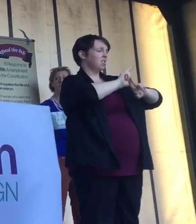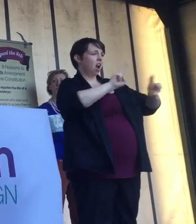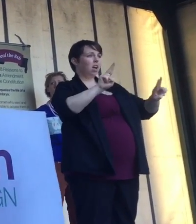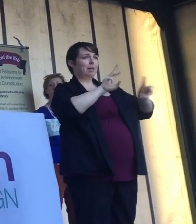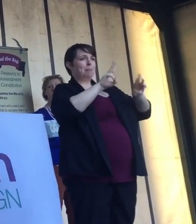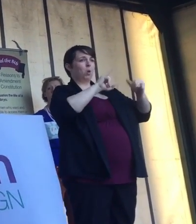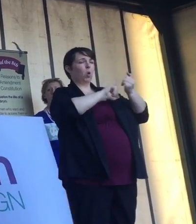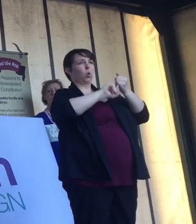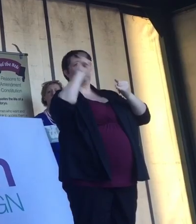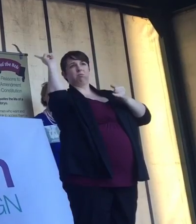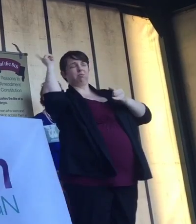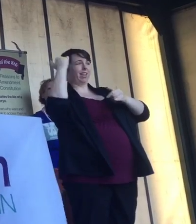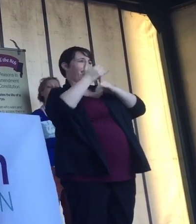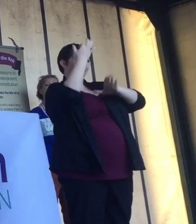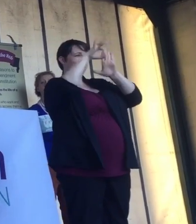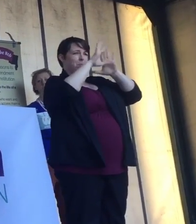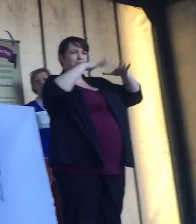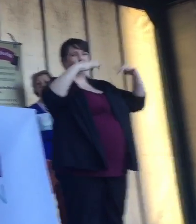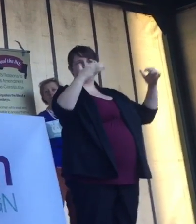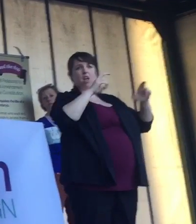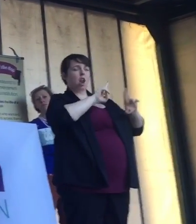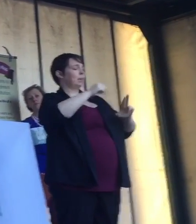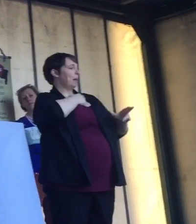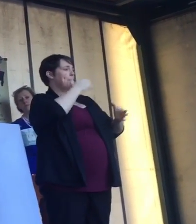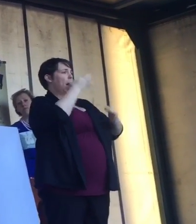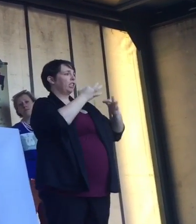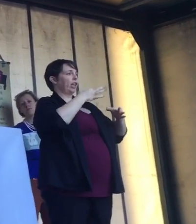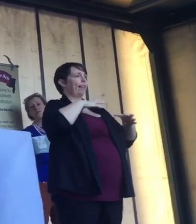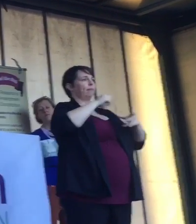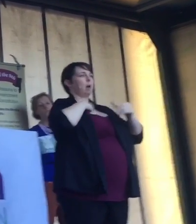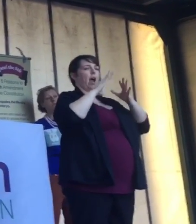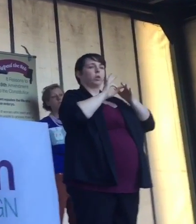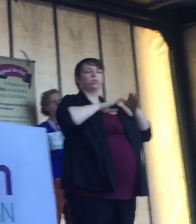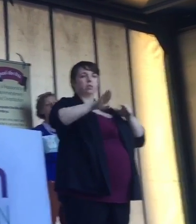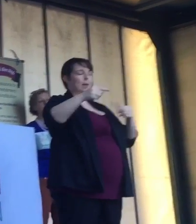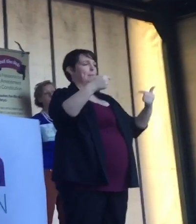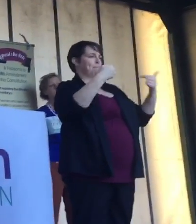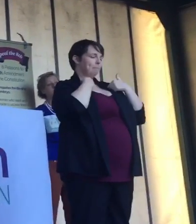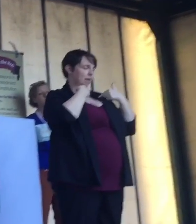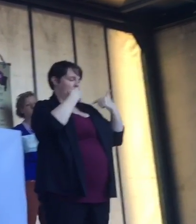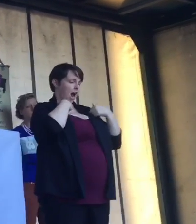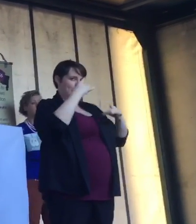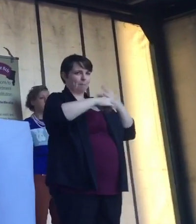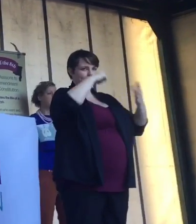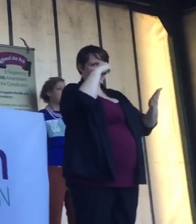crowd behind us in Leinster House, not my politician down the road, me.